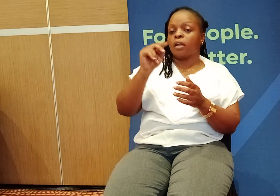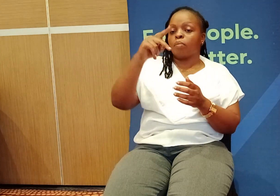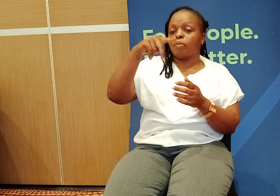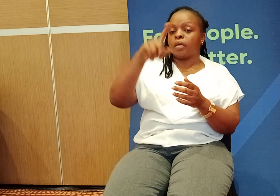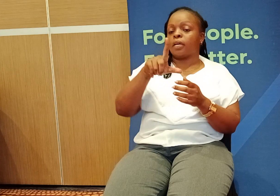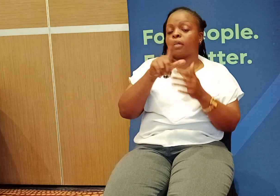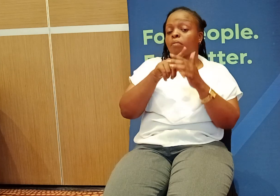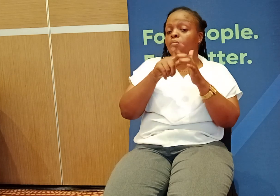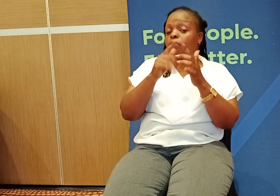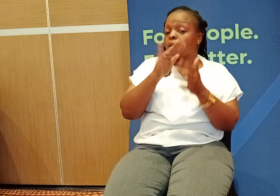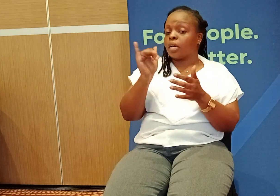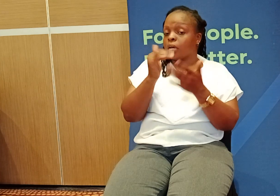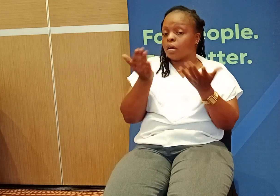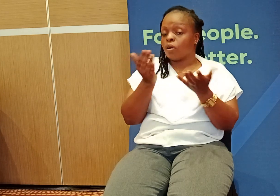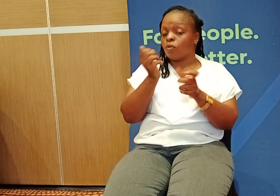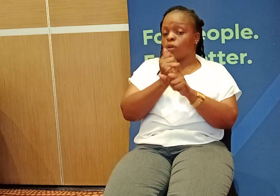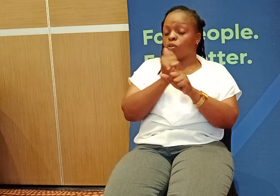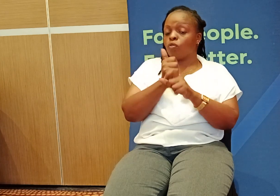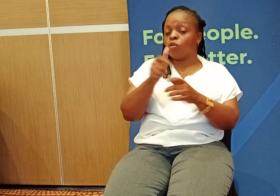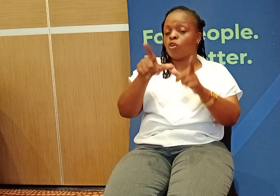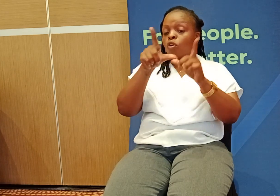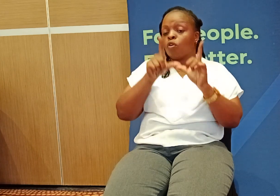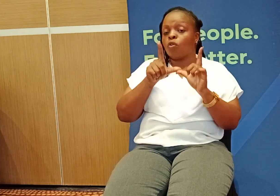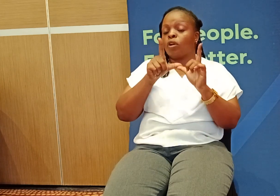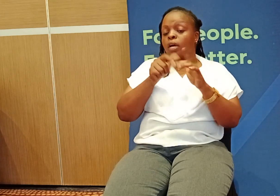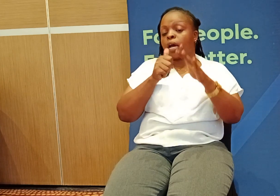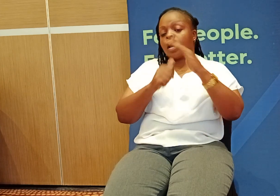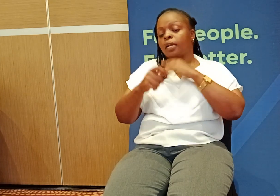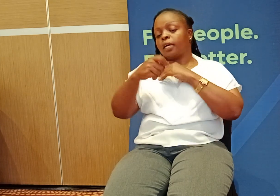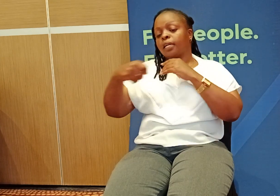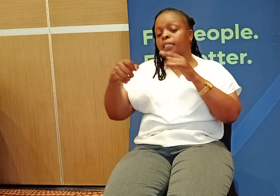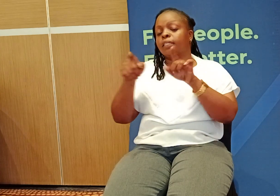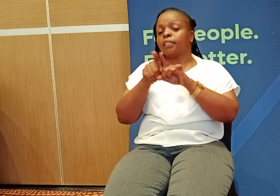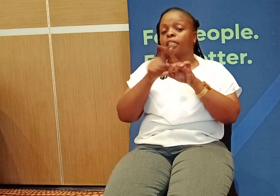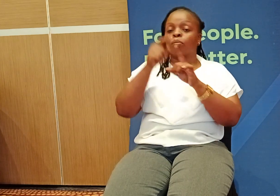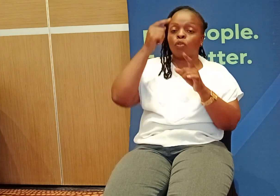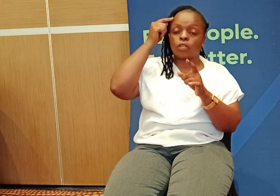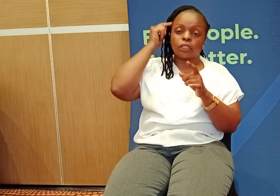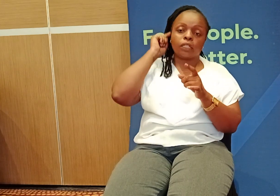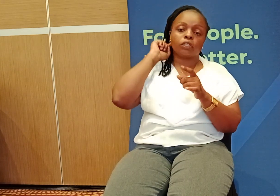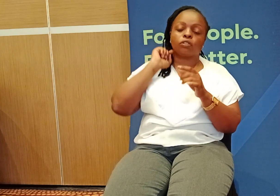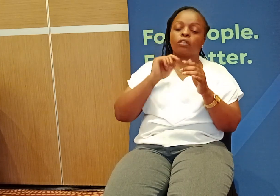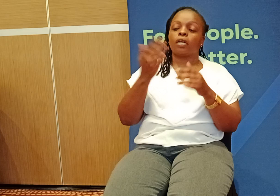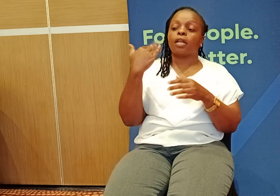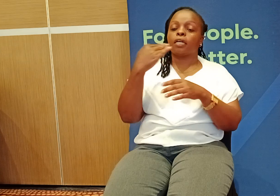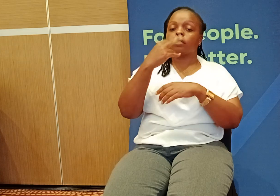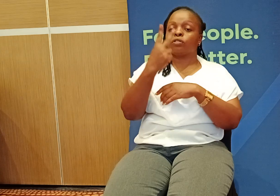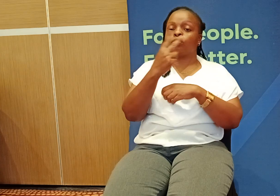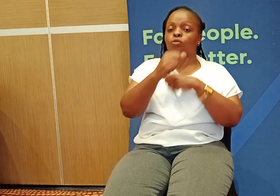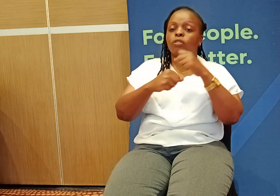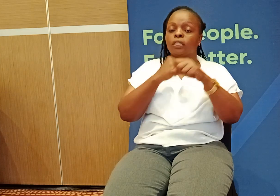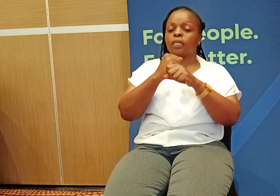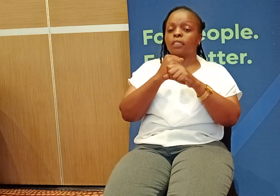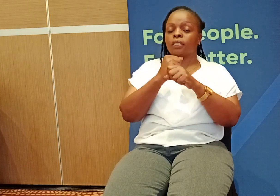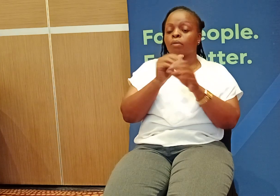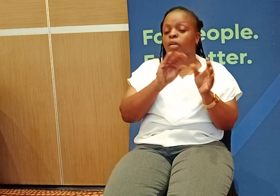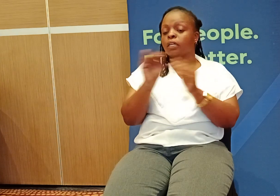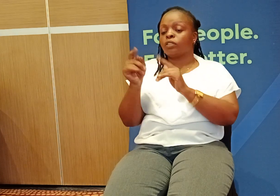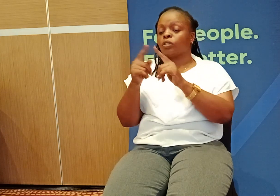we do our loan underwriting and origination. And in the last 2 years, our migration to NPL has been a figure of